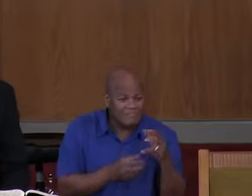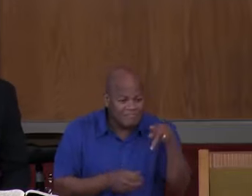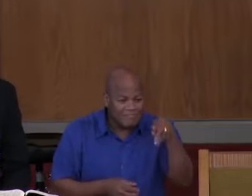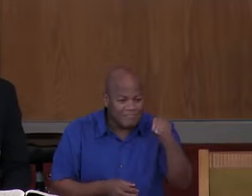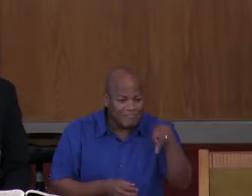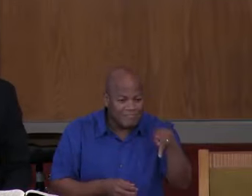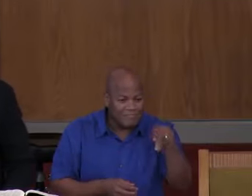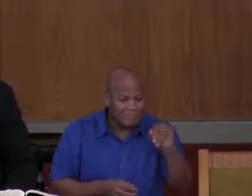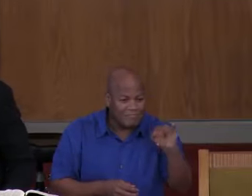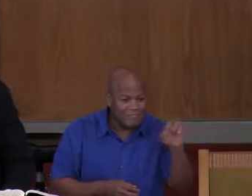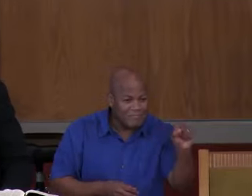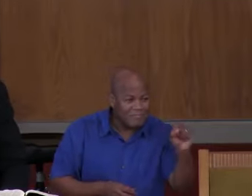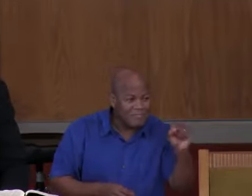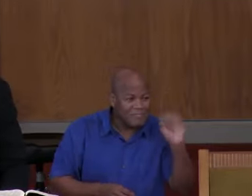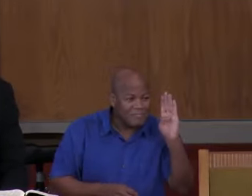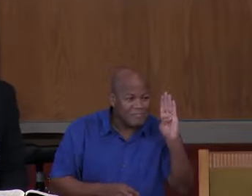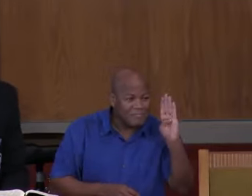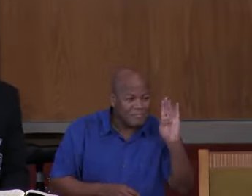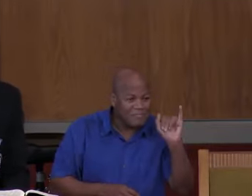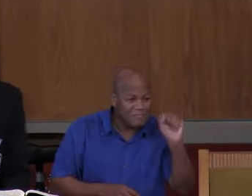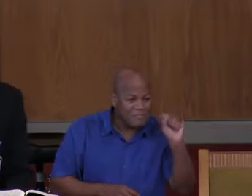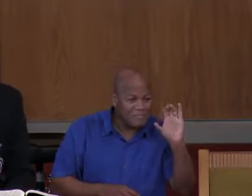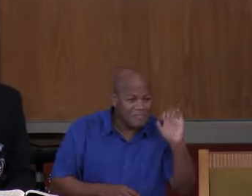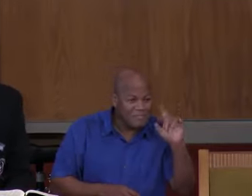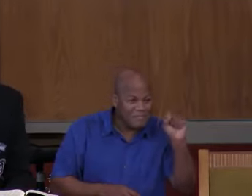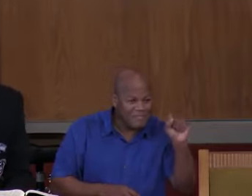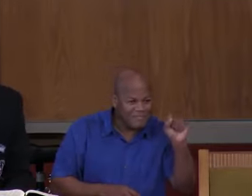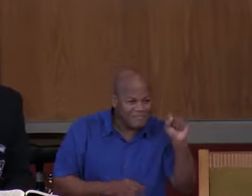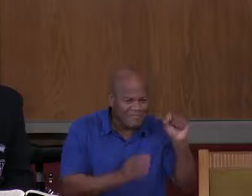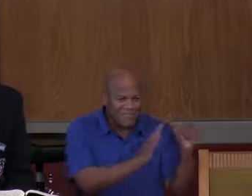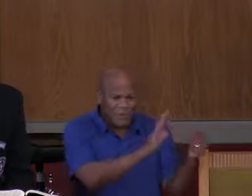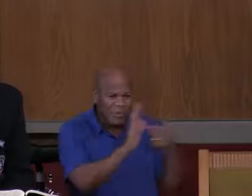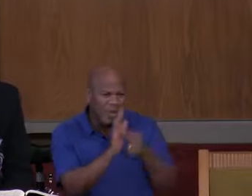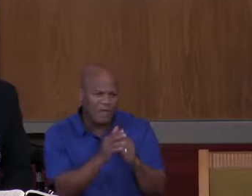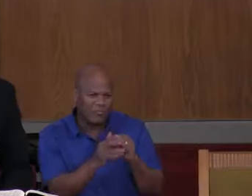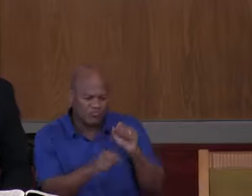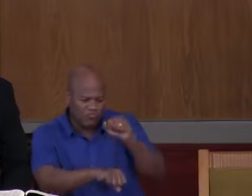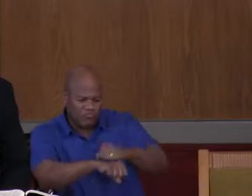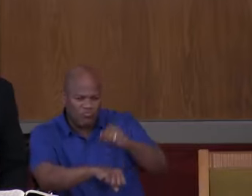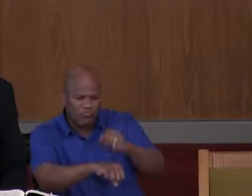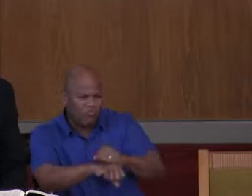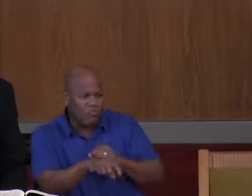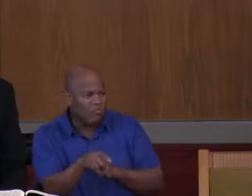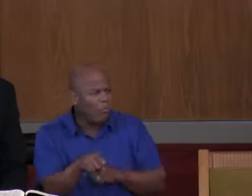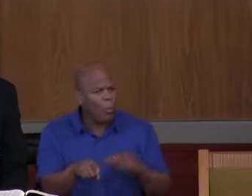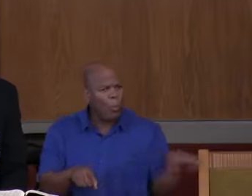of rocks. If y'all who you say y'all, you know the ones with the honey on the thing.